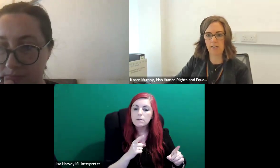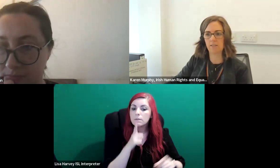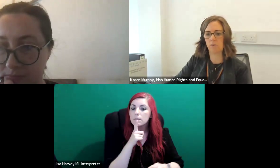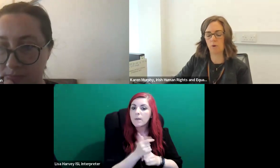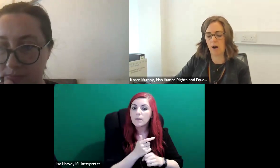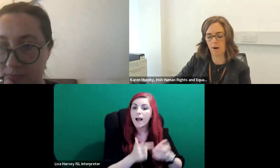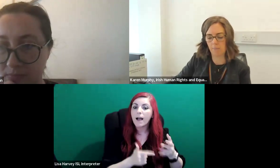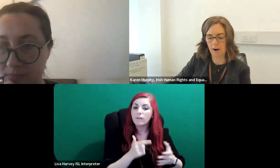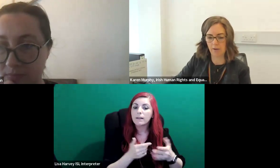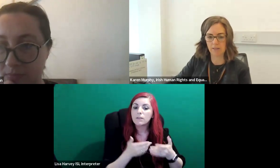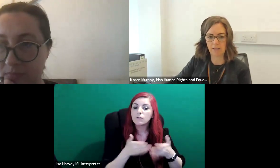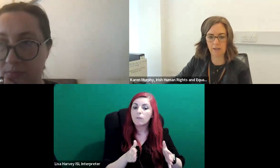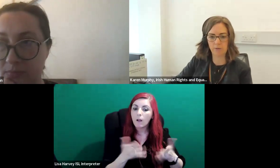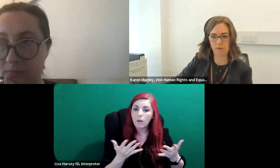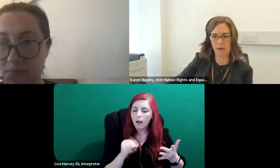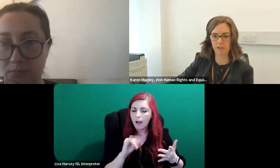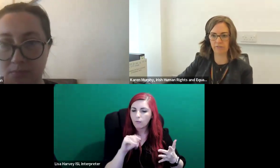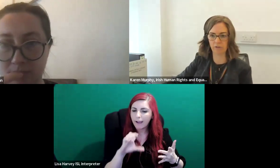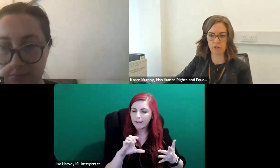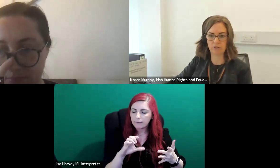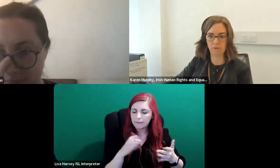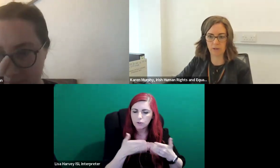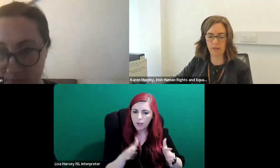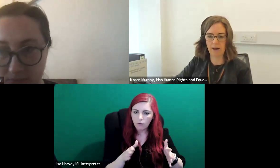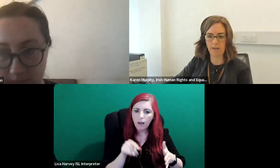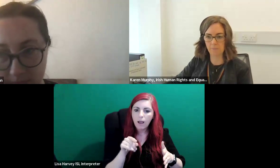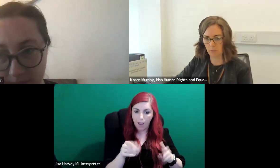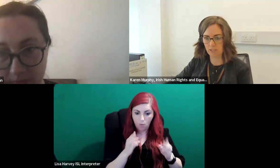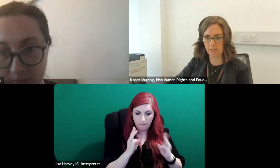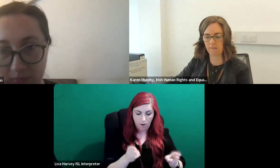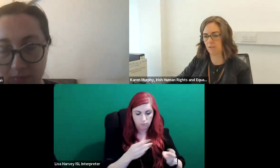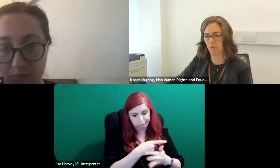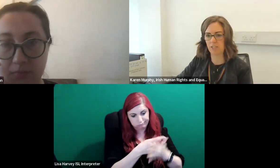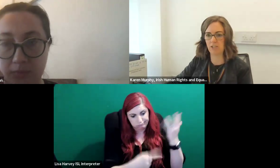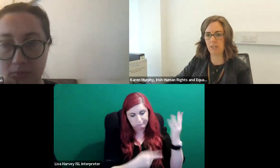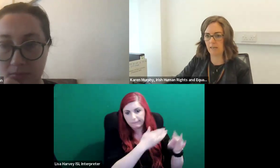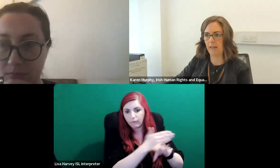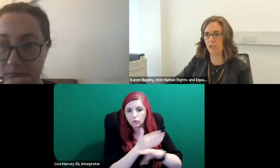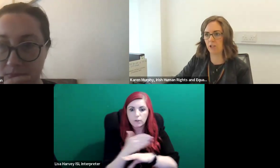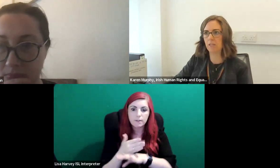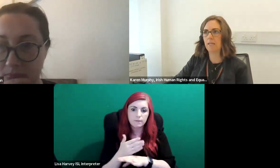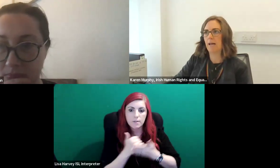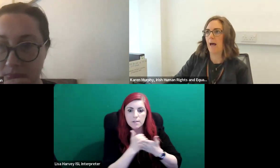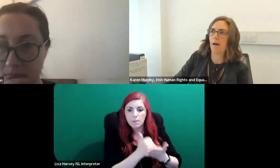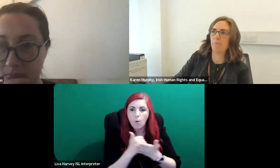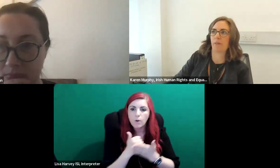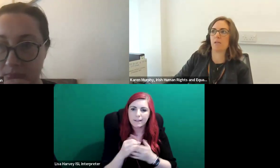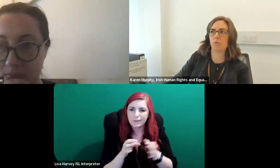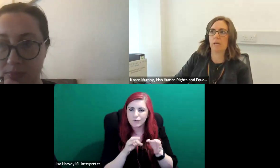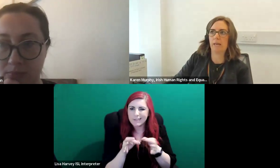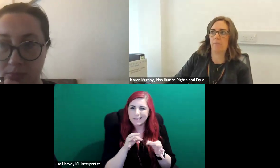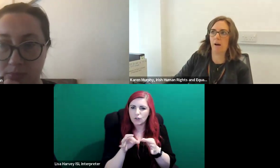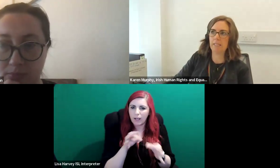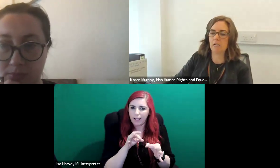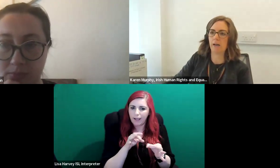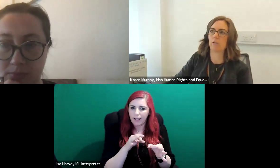more generally, so our powers include a range of functions for supporting strategic litigation.